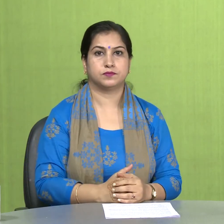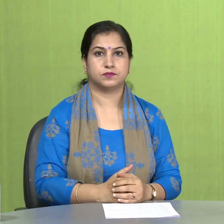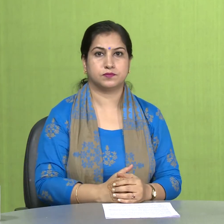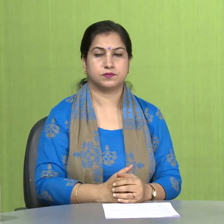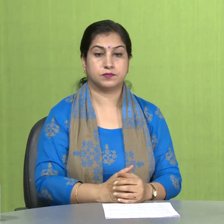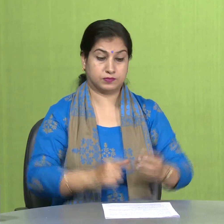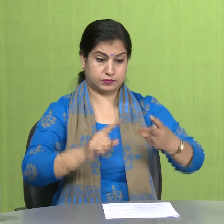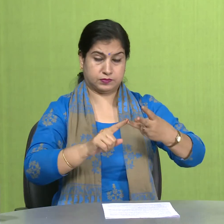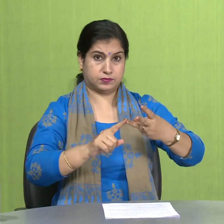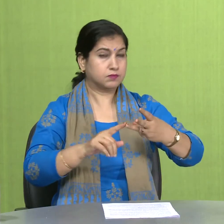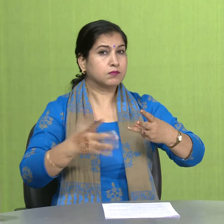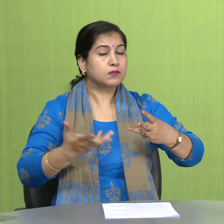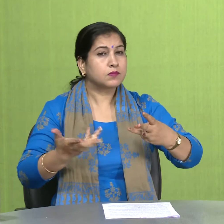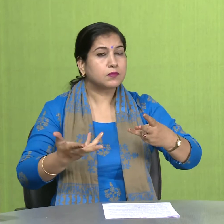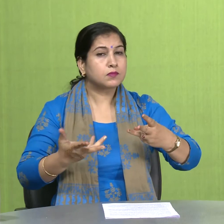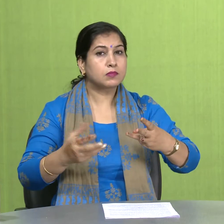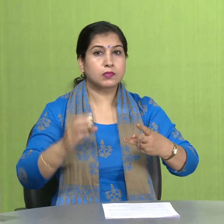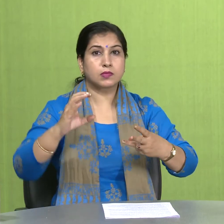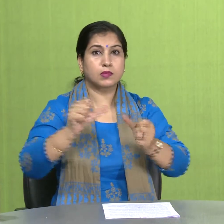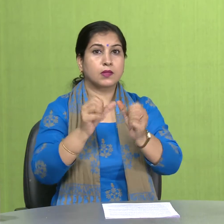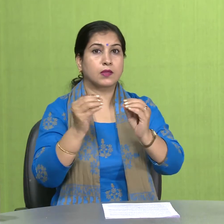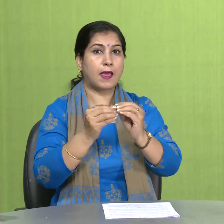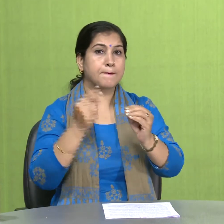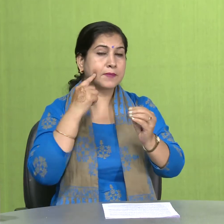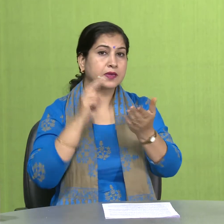They are attached to cabinet ministers